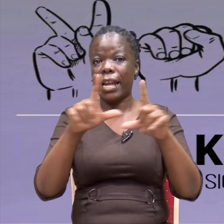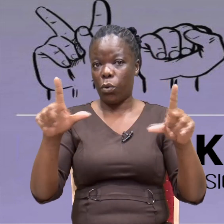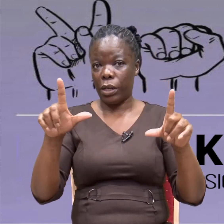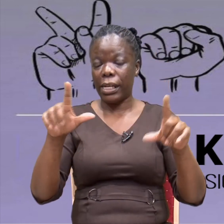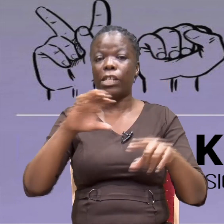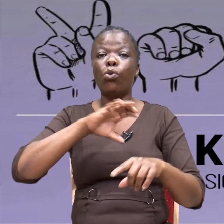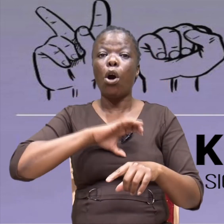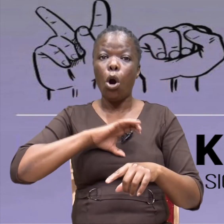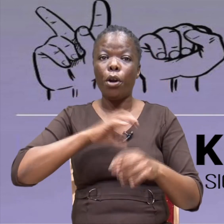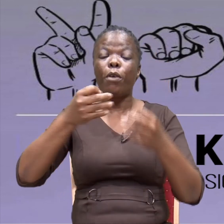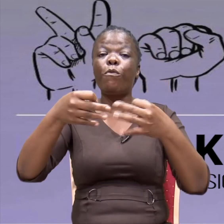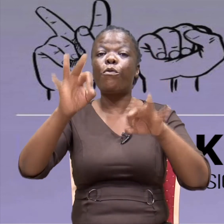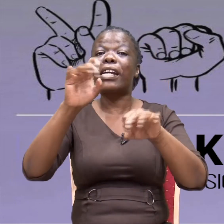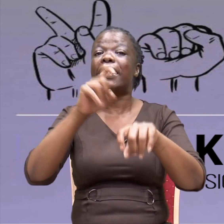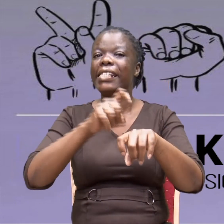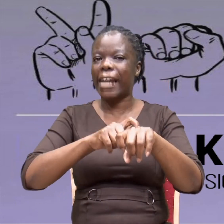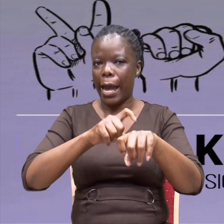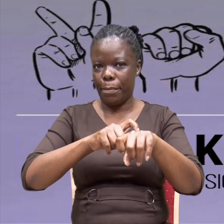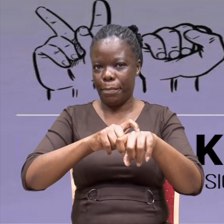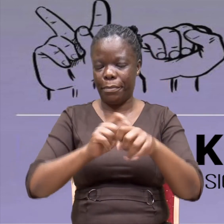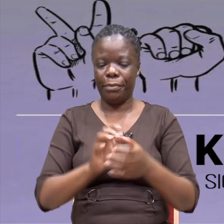language at your own free time.